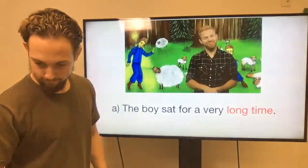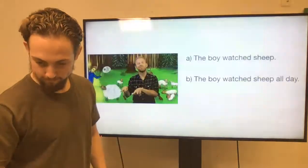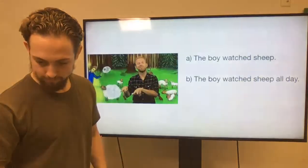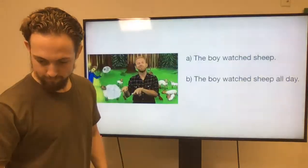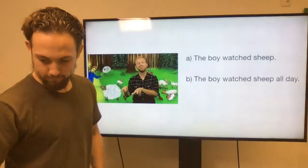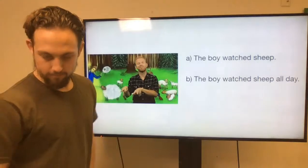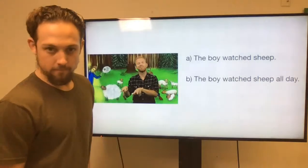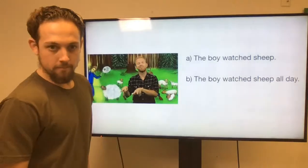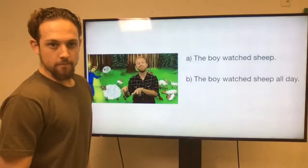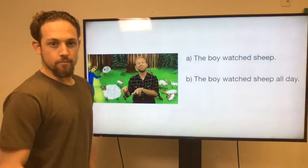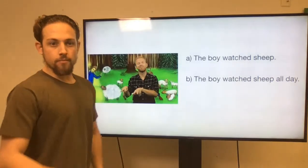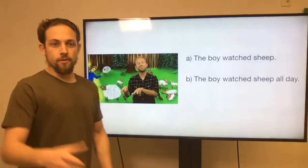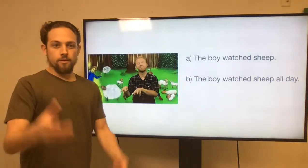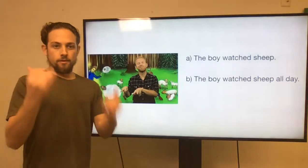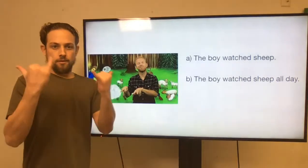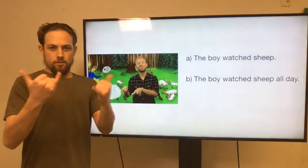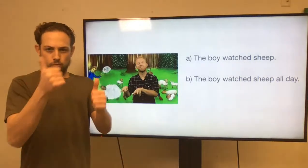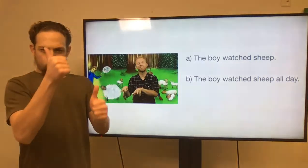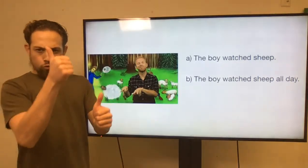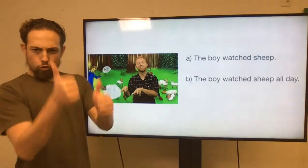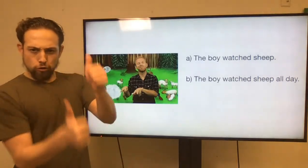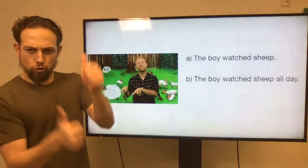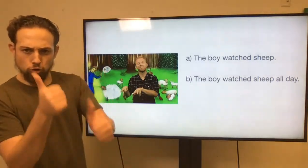You guys did a good job on this first one.